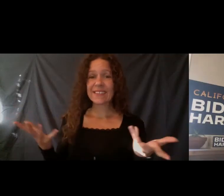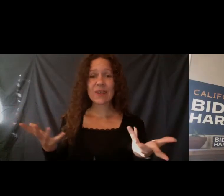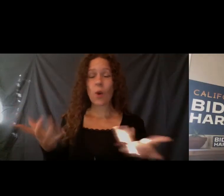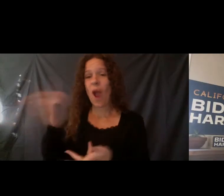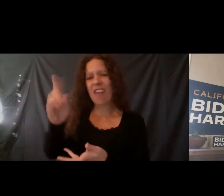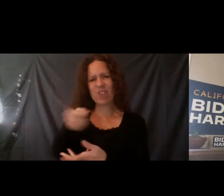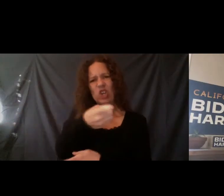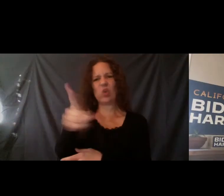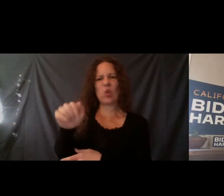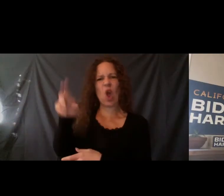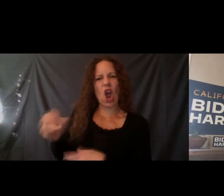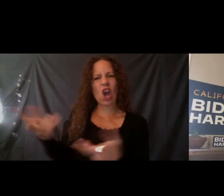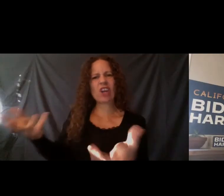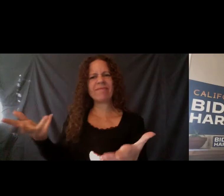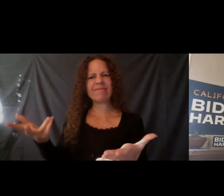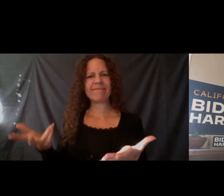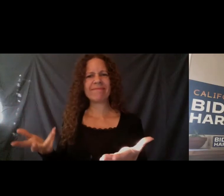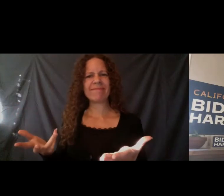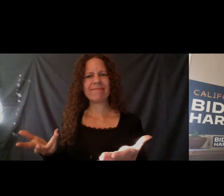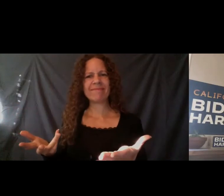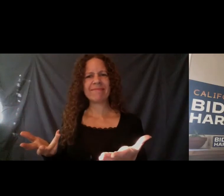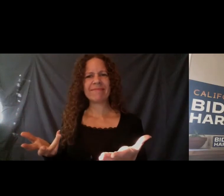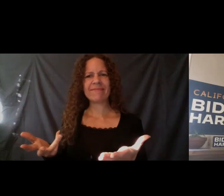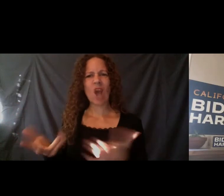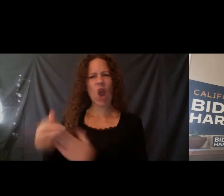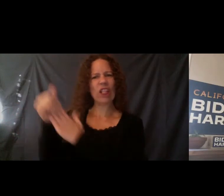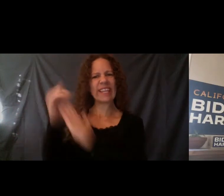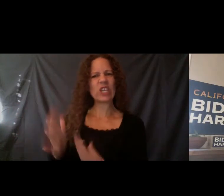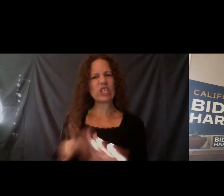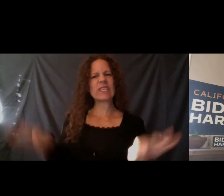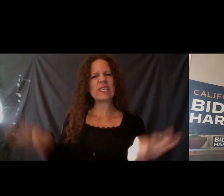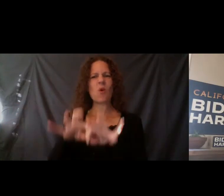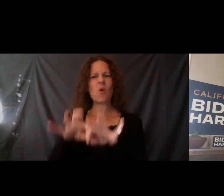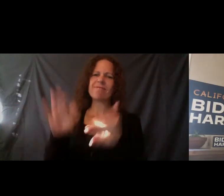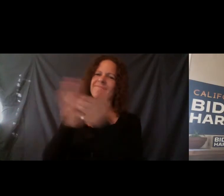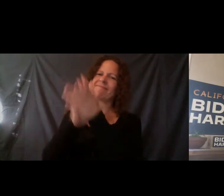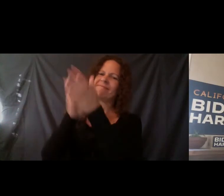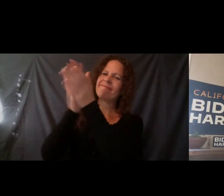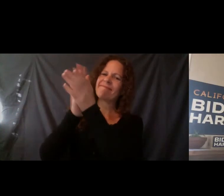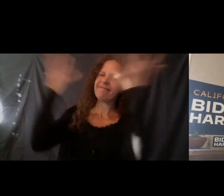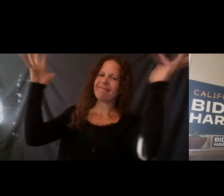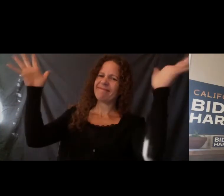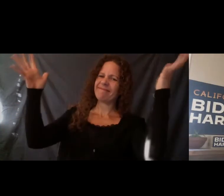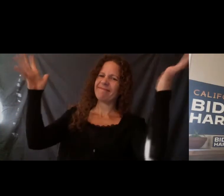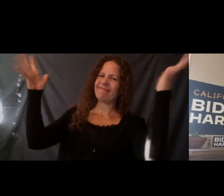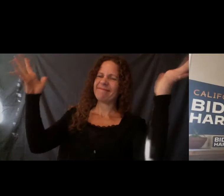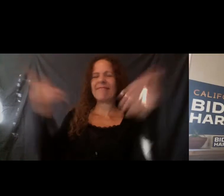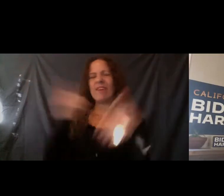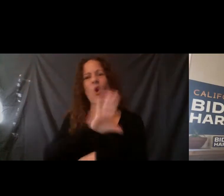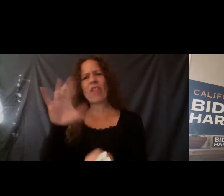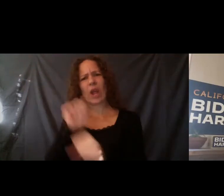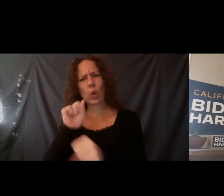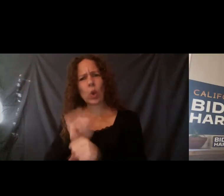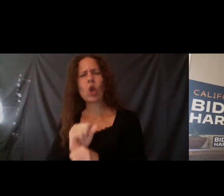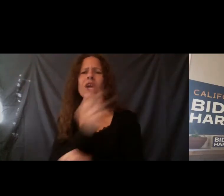at, let's give our California leaders a big round of applause for their great work and for being with us